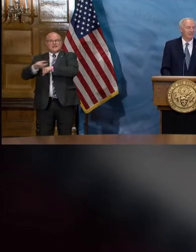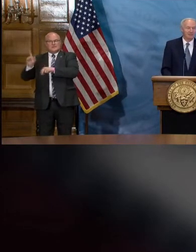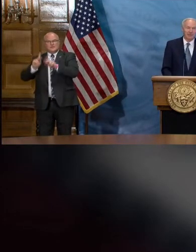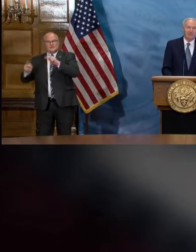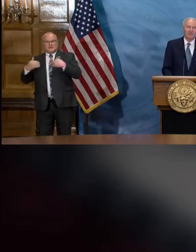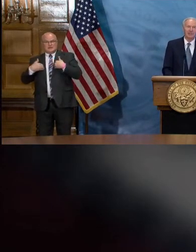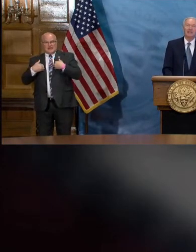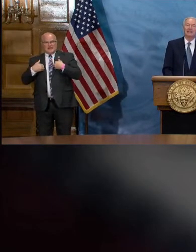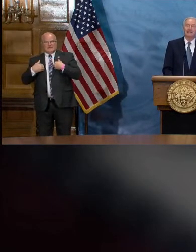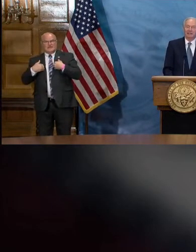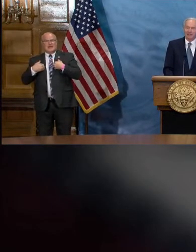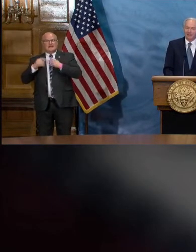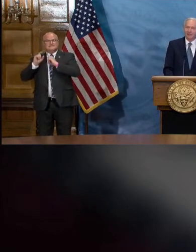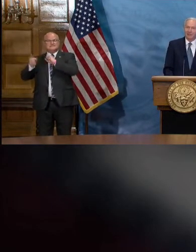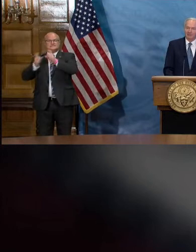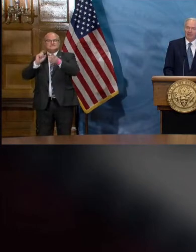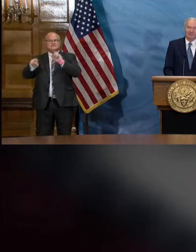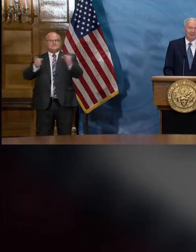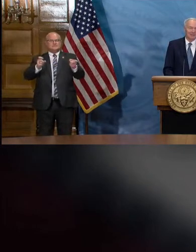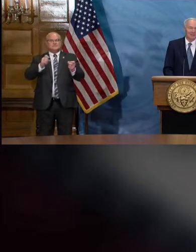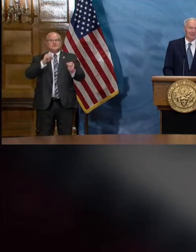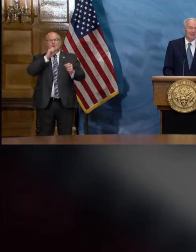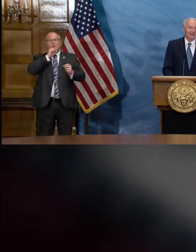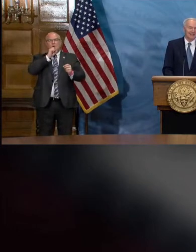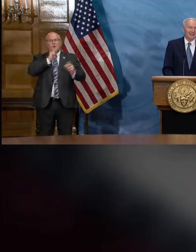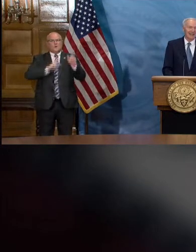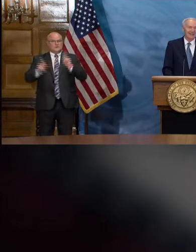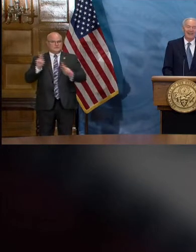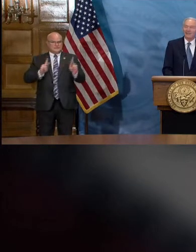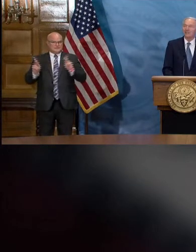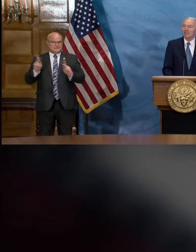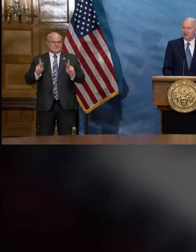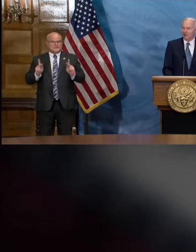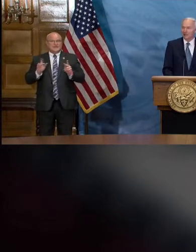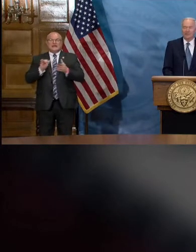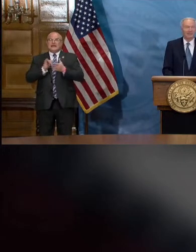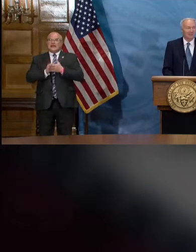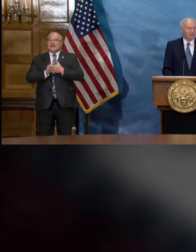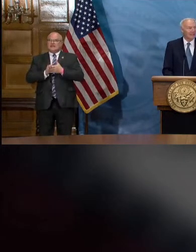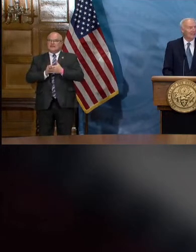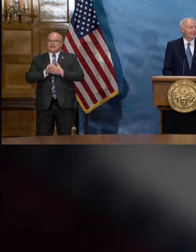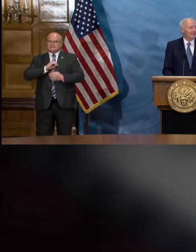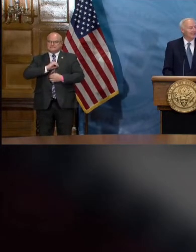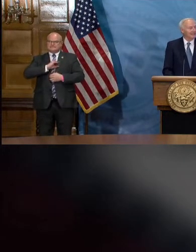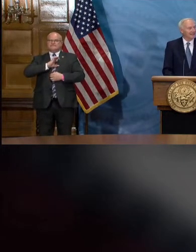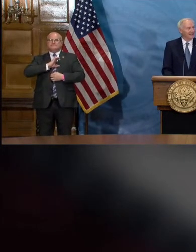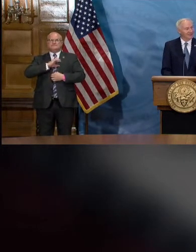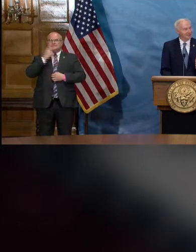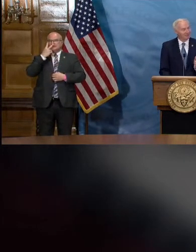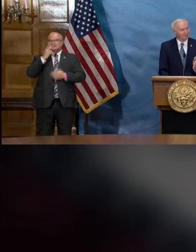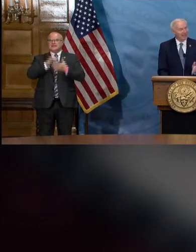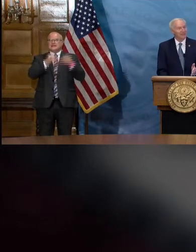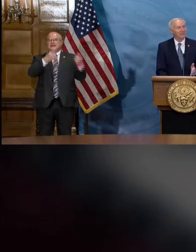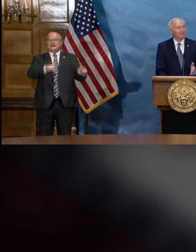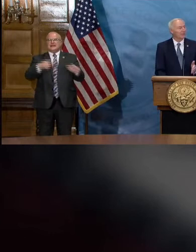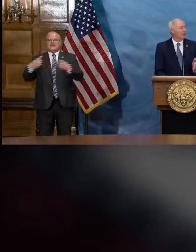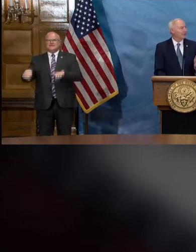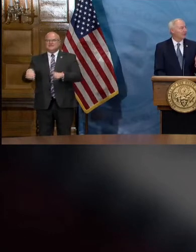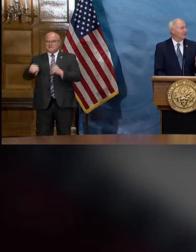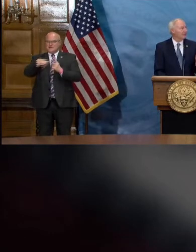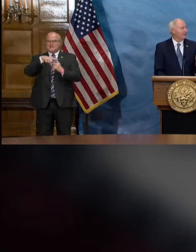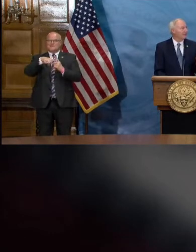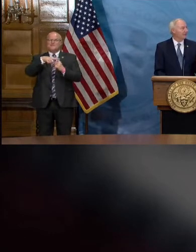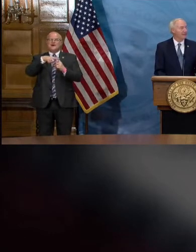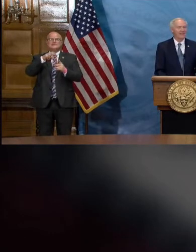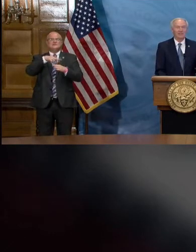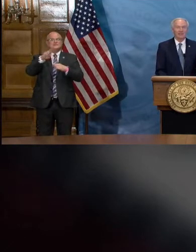have been administered in our elderly population. And that is encouraging to see some positive results